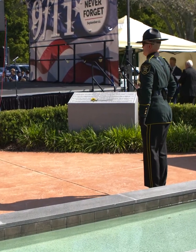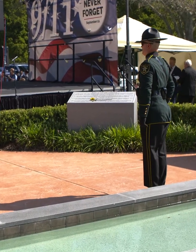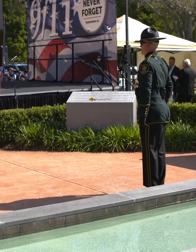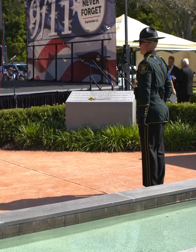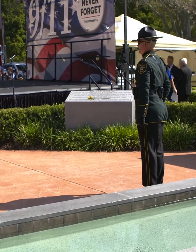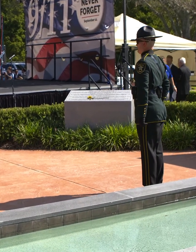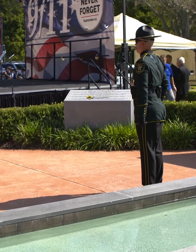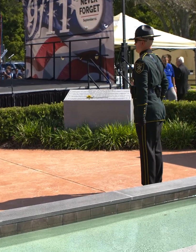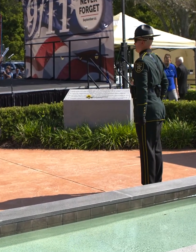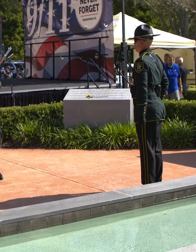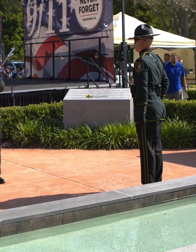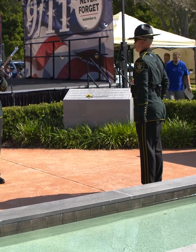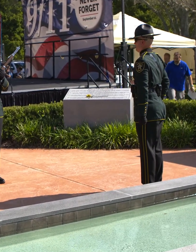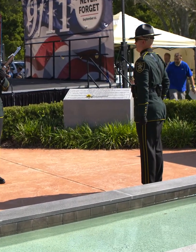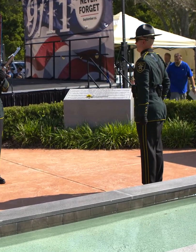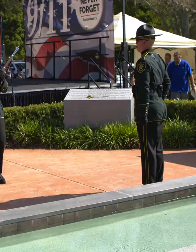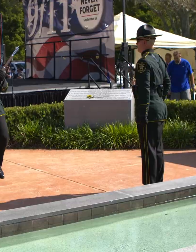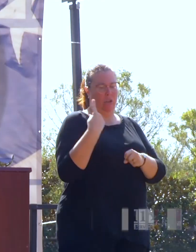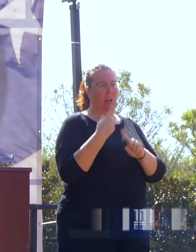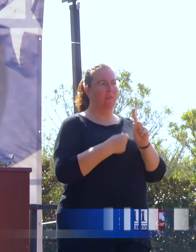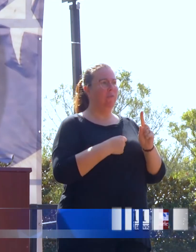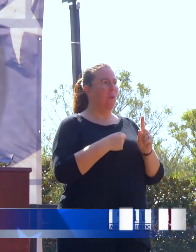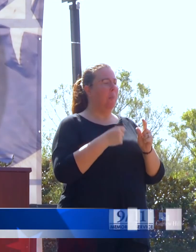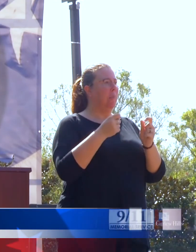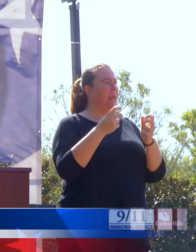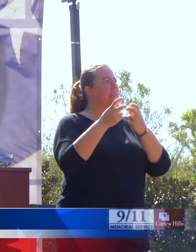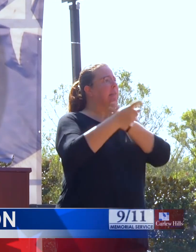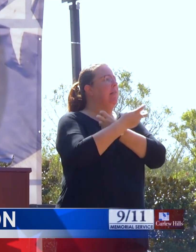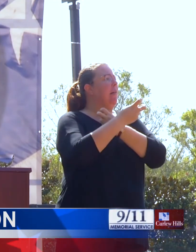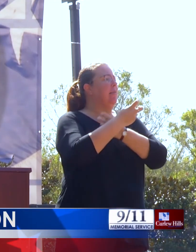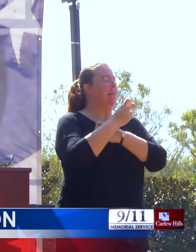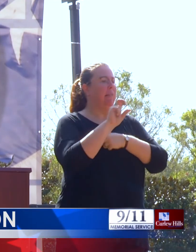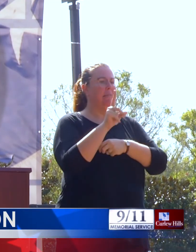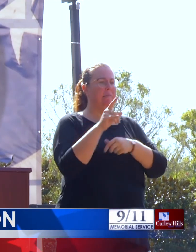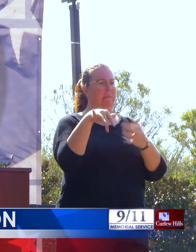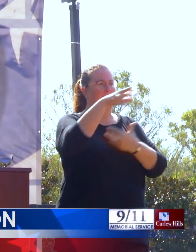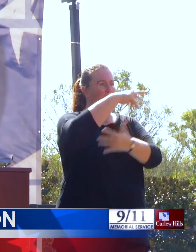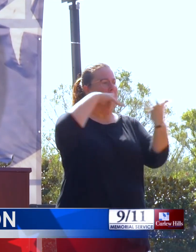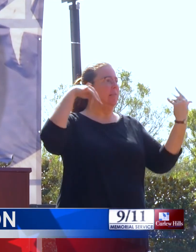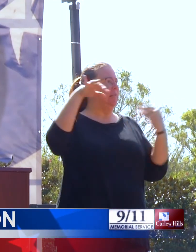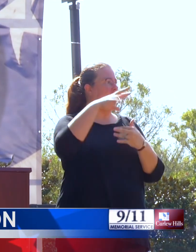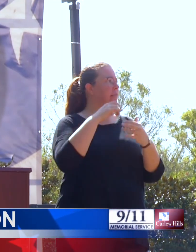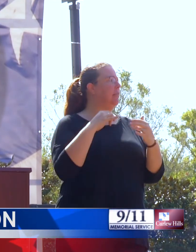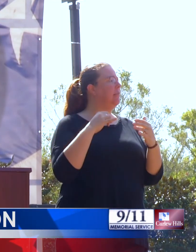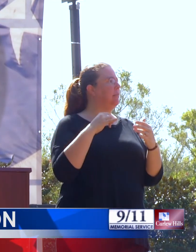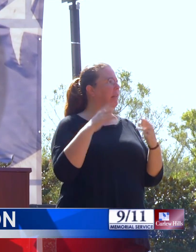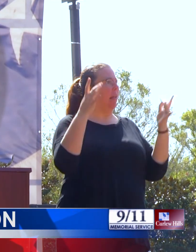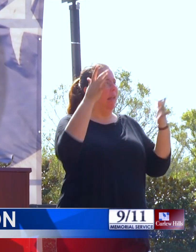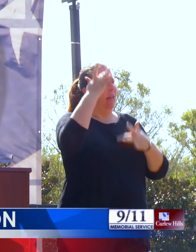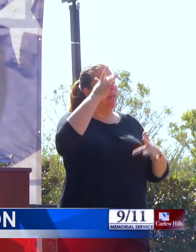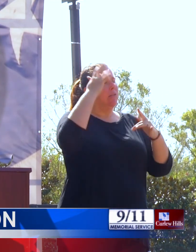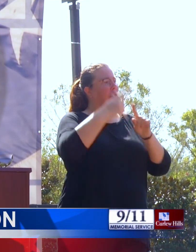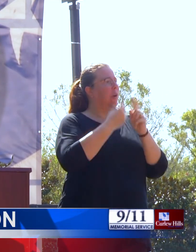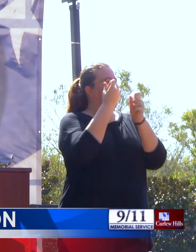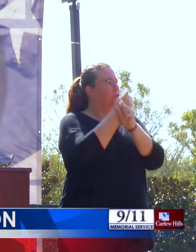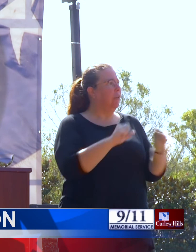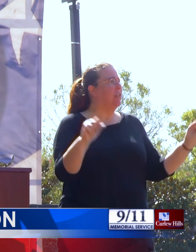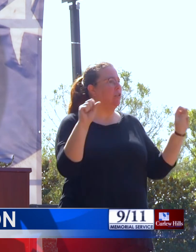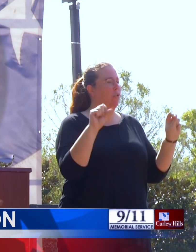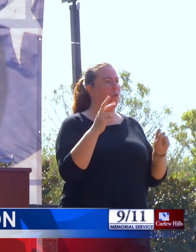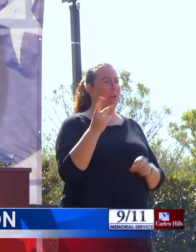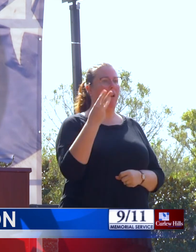died last year from toxic dust and complications from the rescue and recovery effort than all of those who